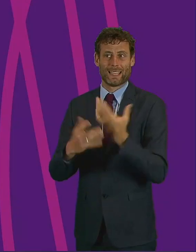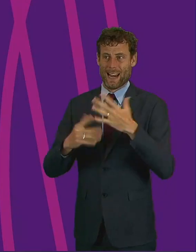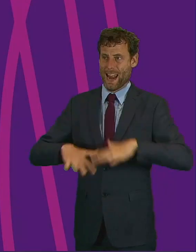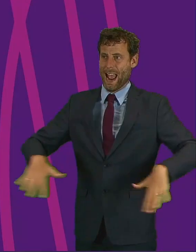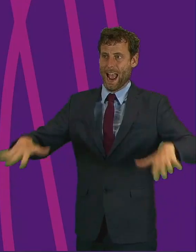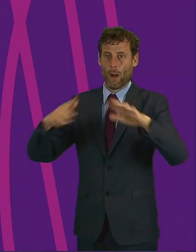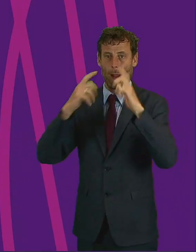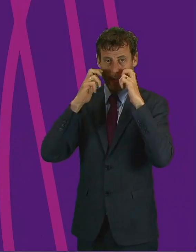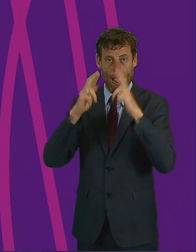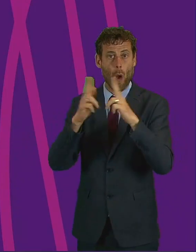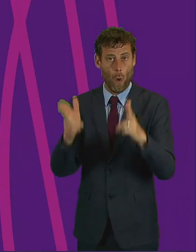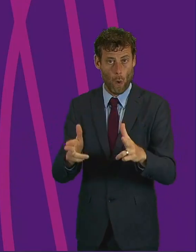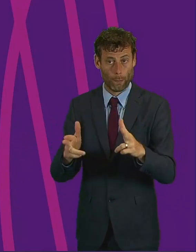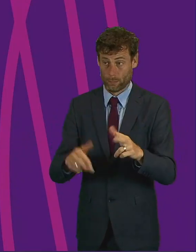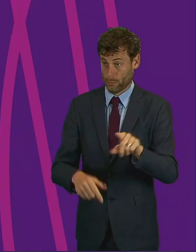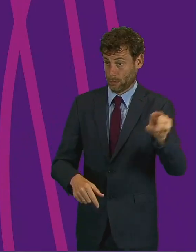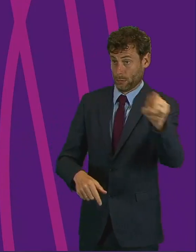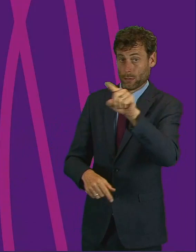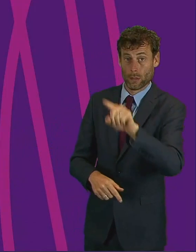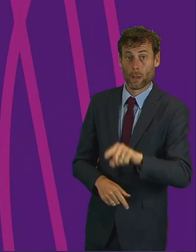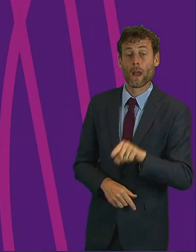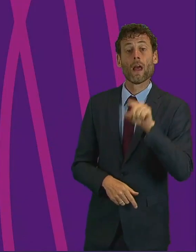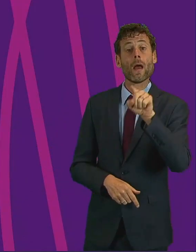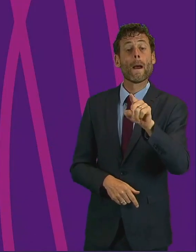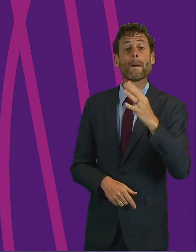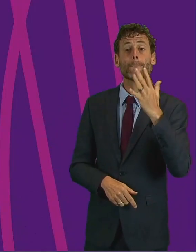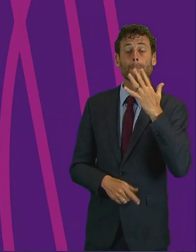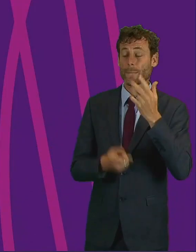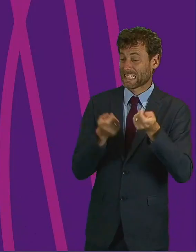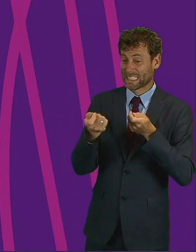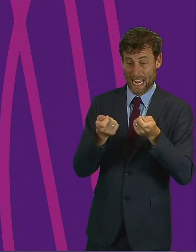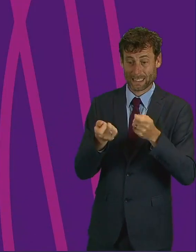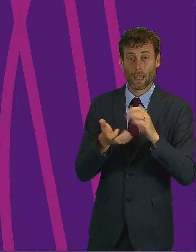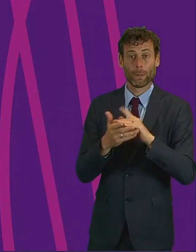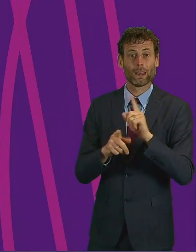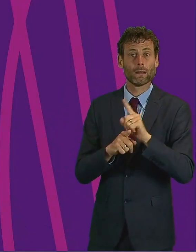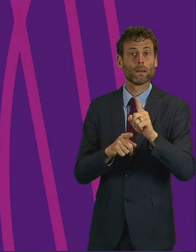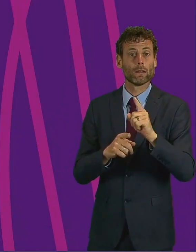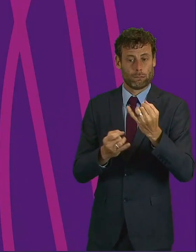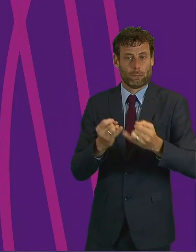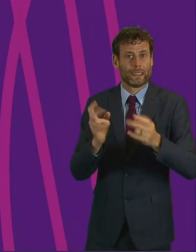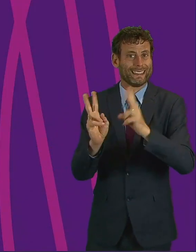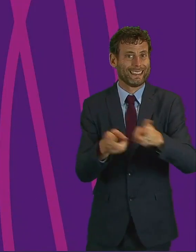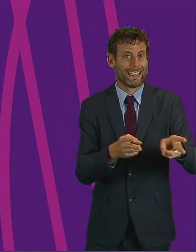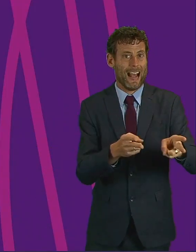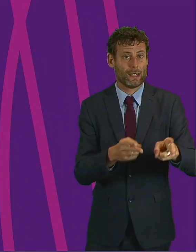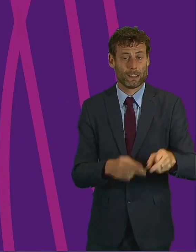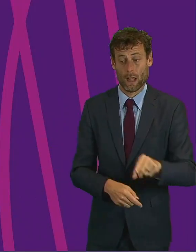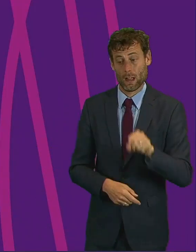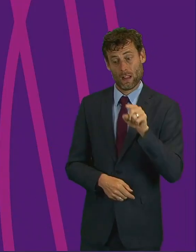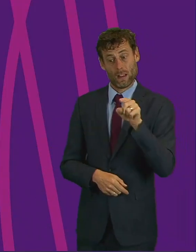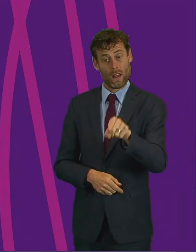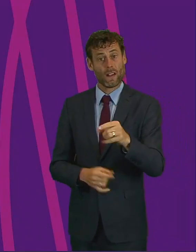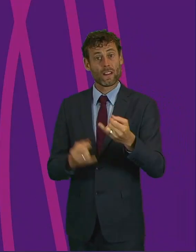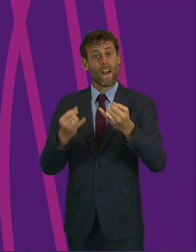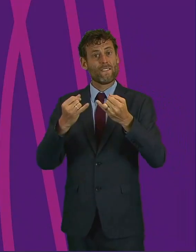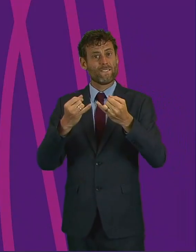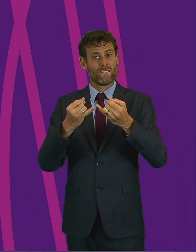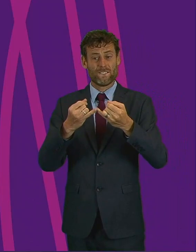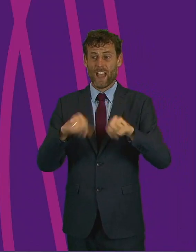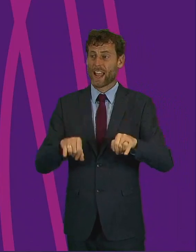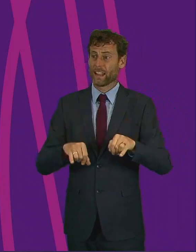homes, and that these mistakes may yet lead to more deaths? First Minister, it won't be possible to blame these failings on hindsight, will